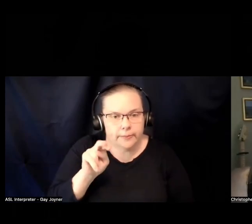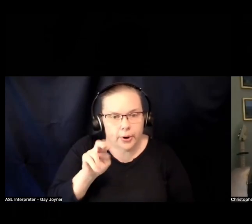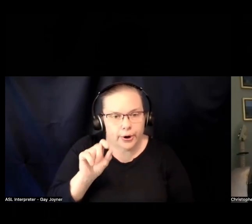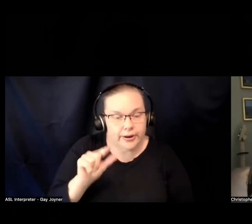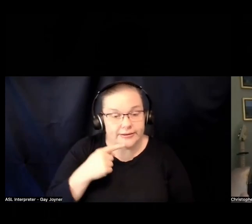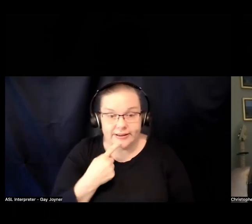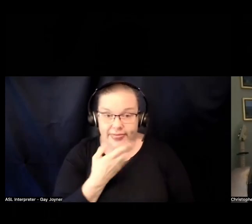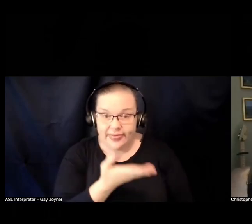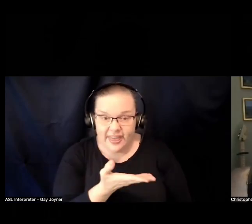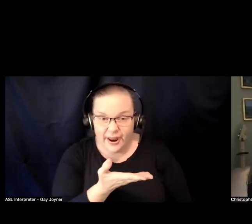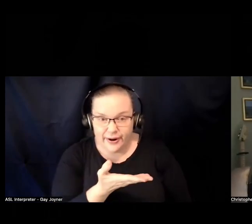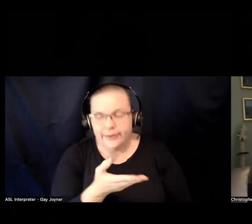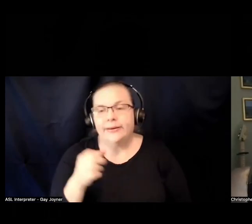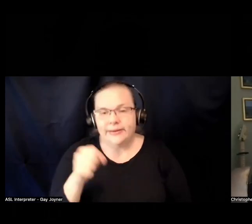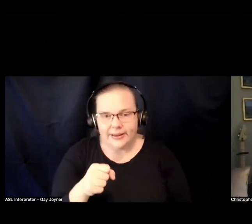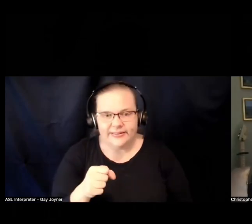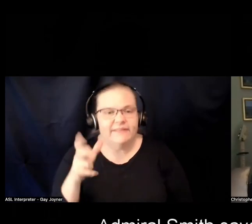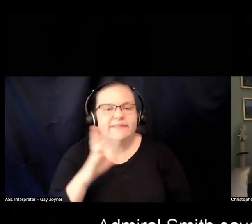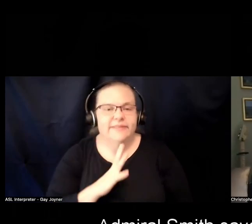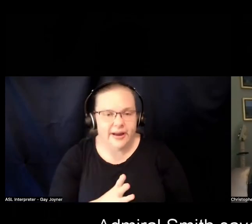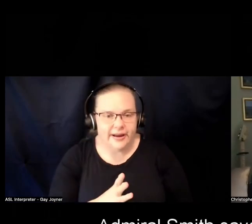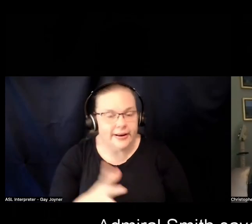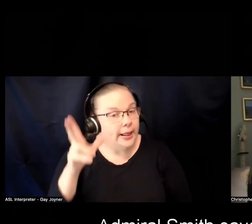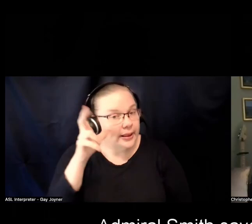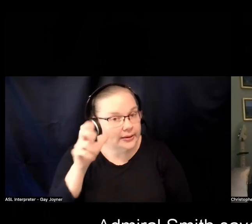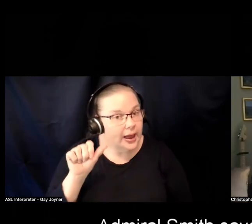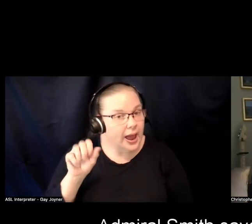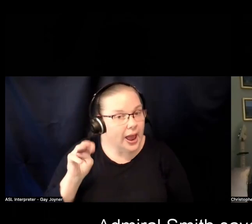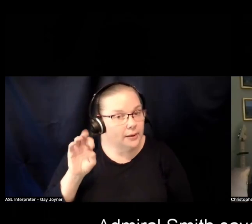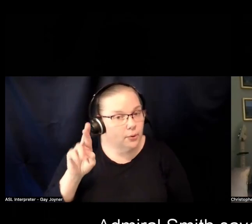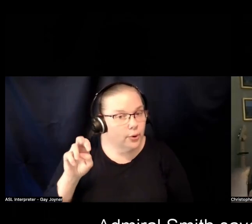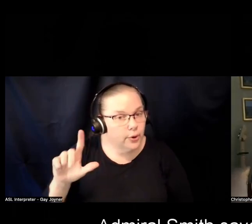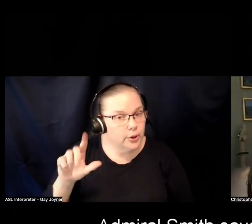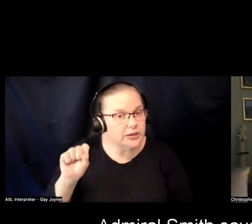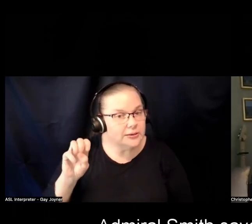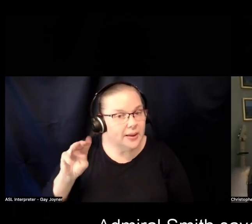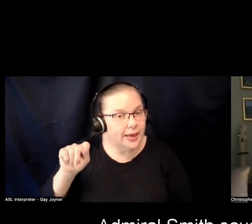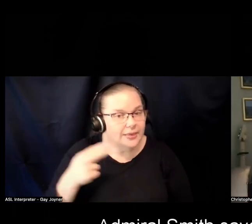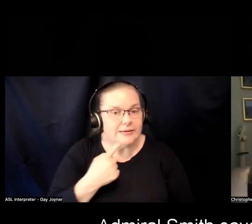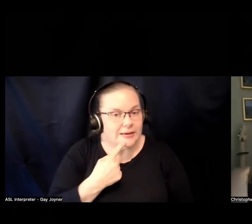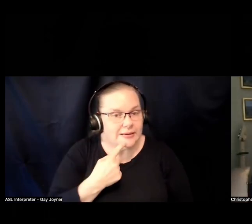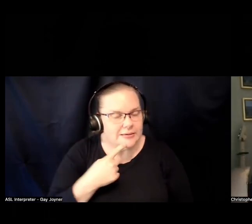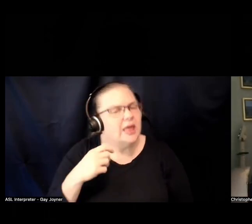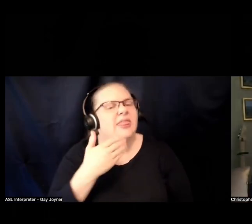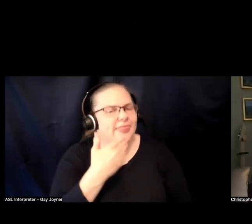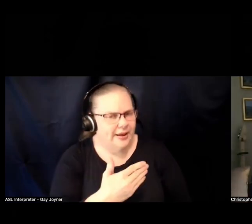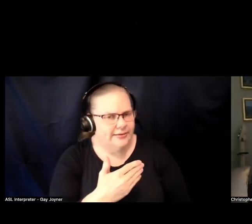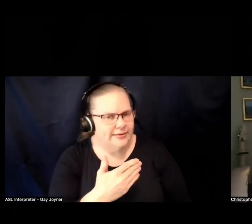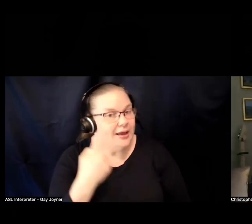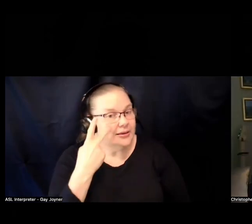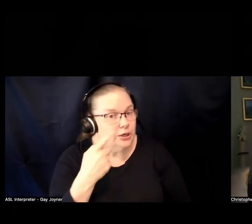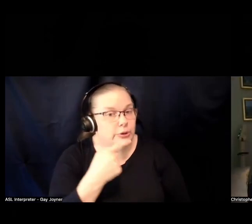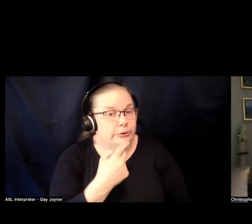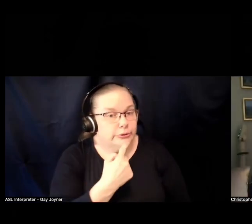Good. Fine. Listen. Admiral Smith says, thanks. See you soon. Goodbye,